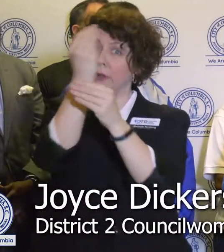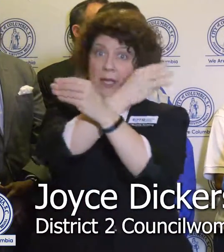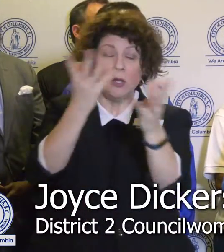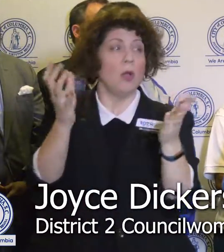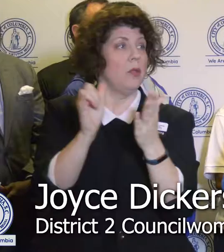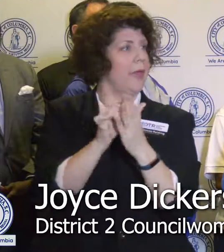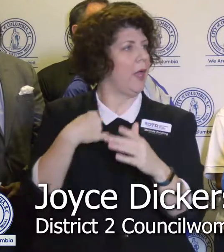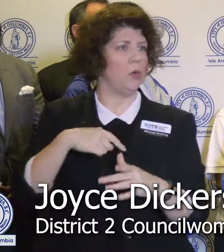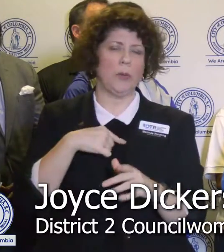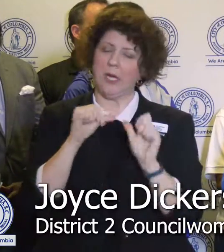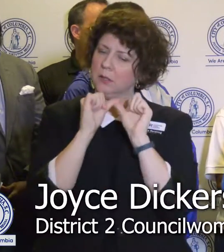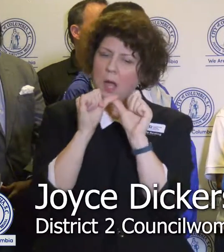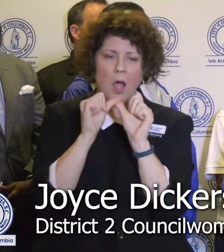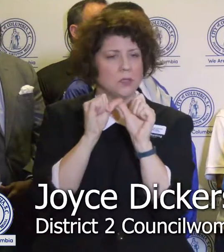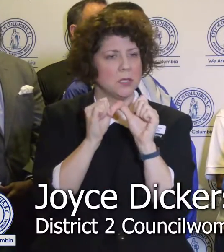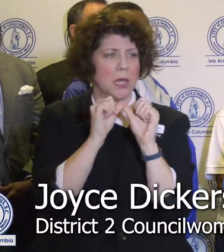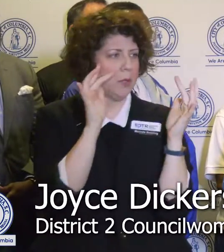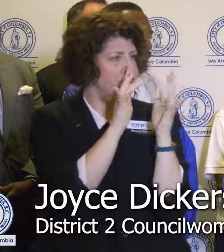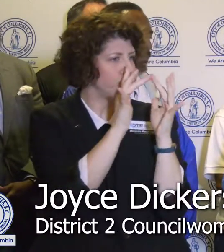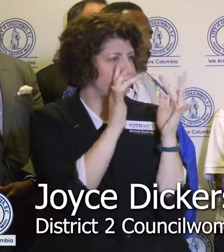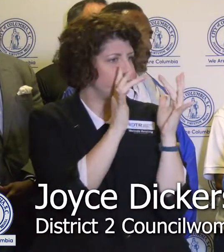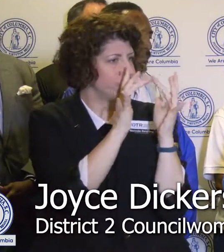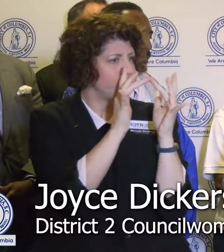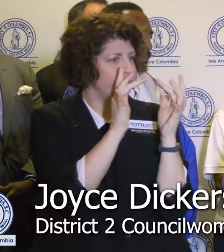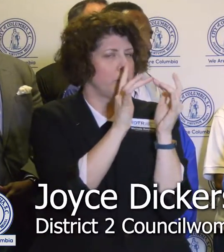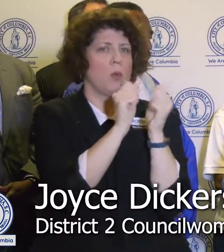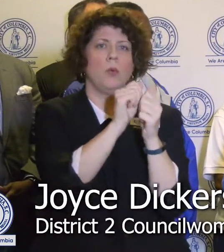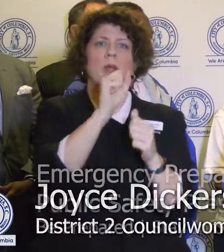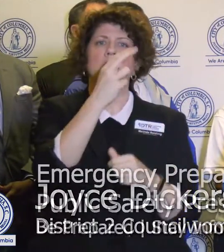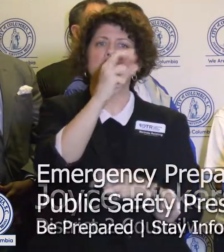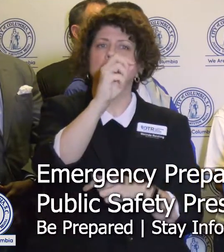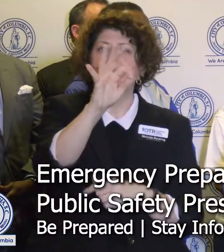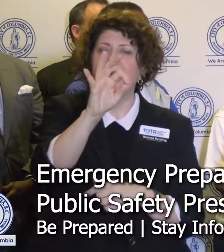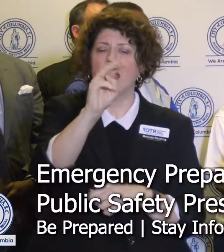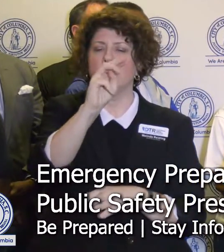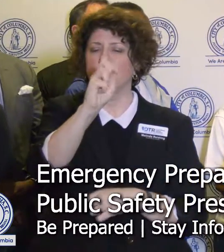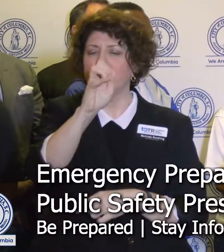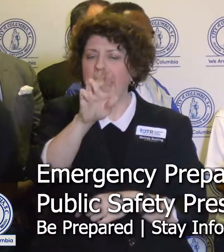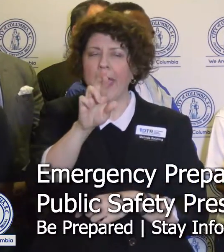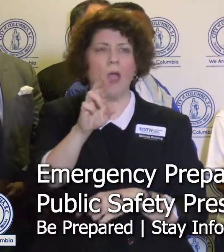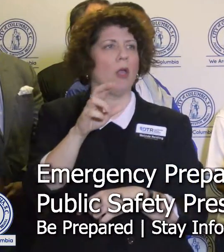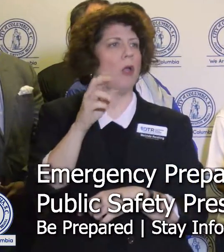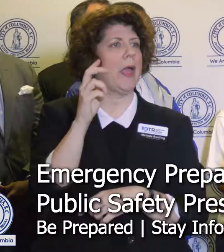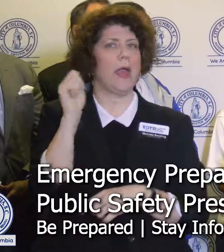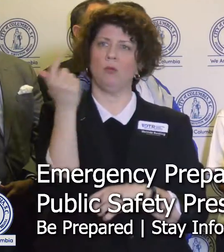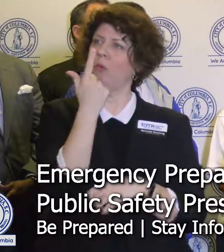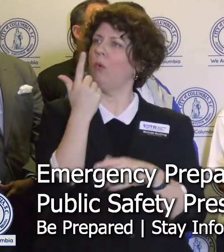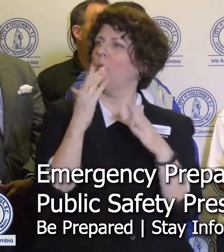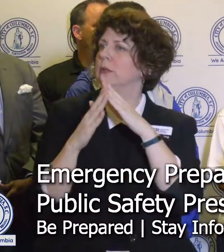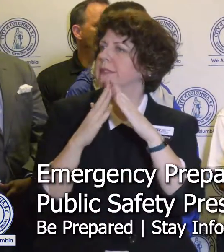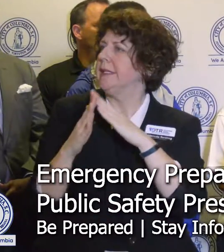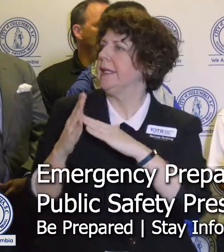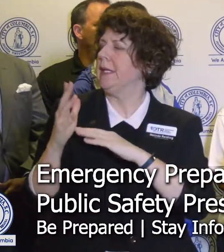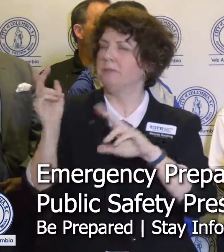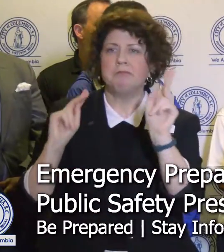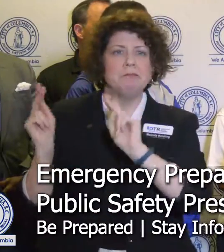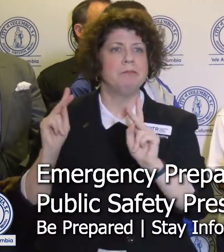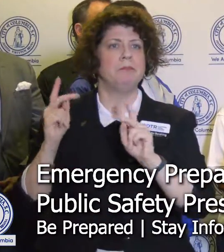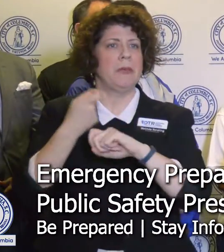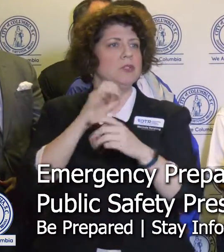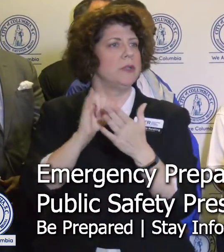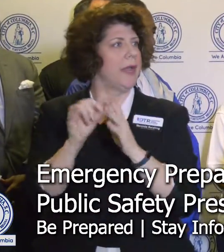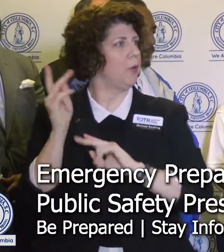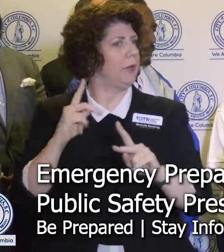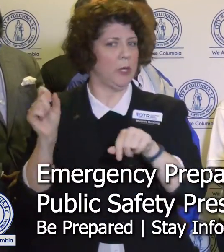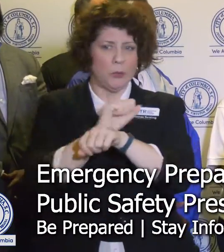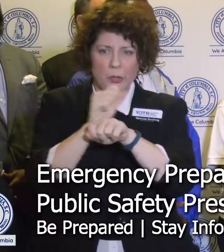constantly in communications with the sheriff and with the mayor and all of the city officials to make sure that